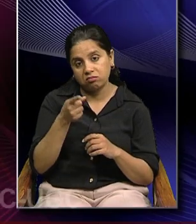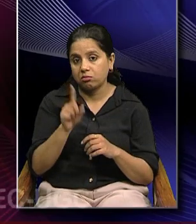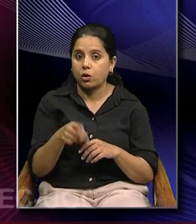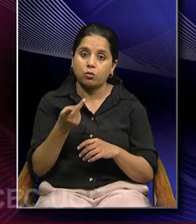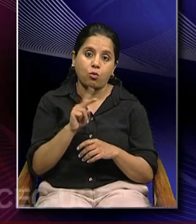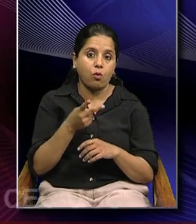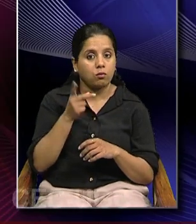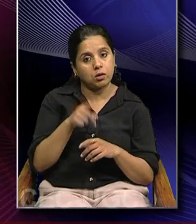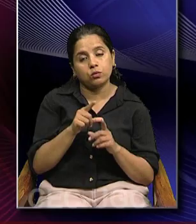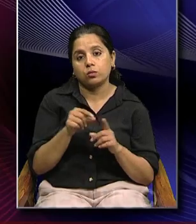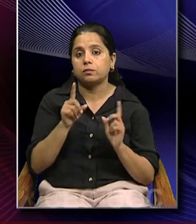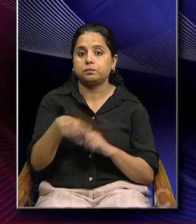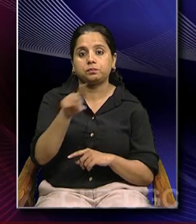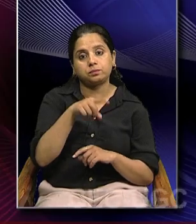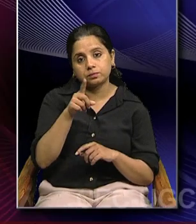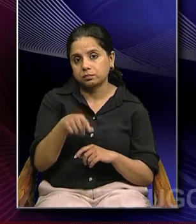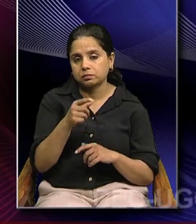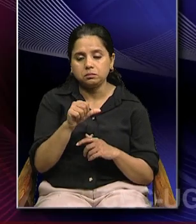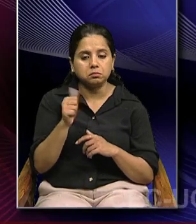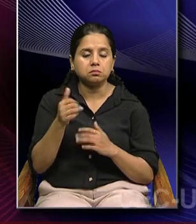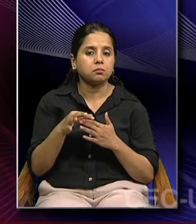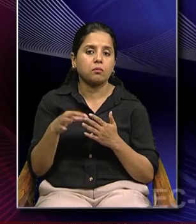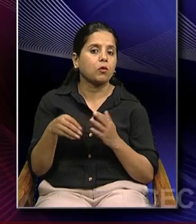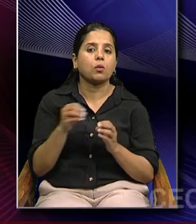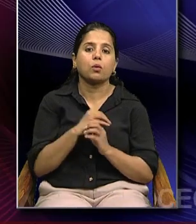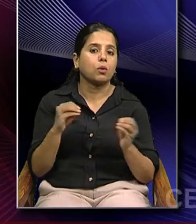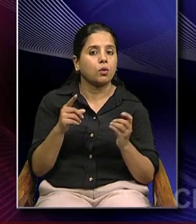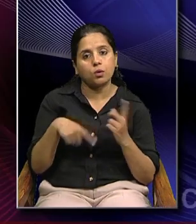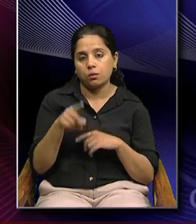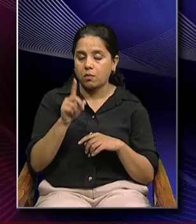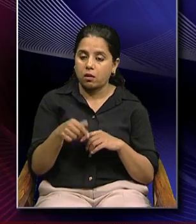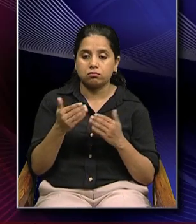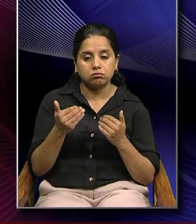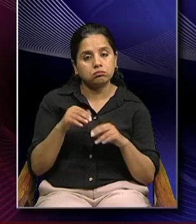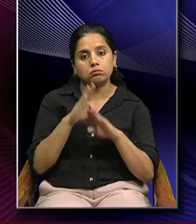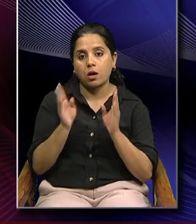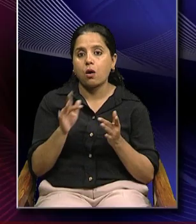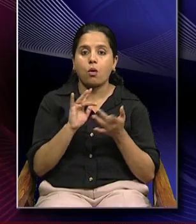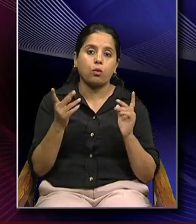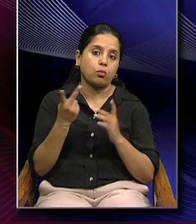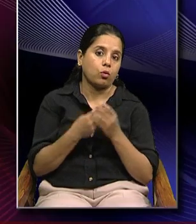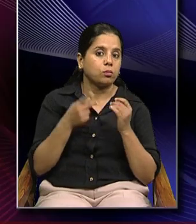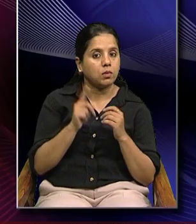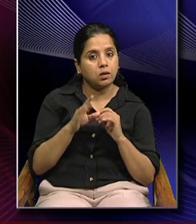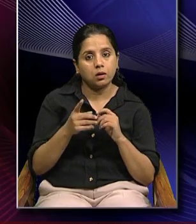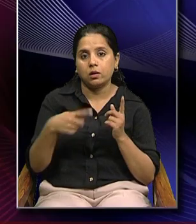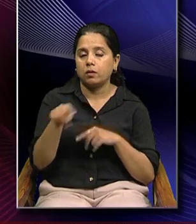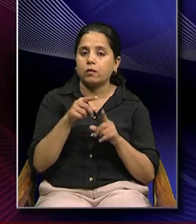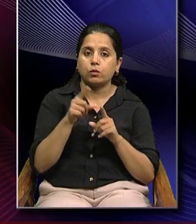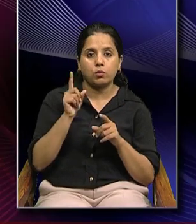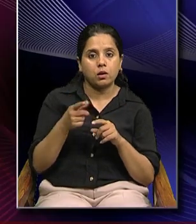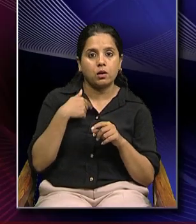the platforms, you are supposed to be. You have no other choice but to make yourself available. We have to deal with not